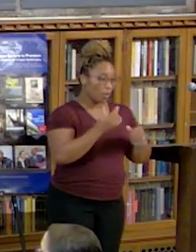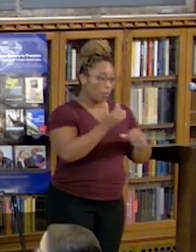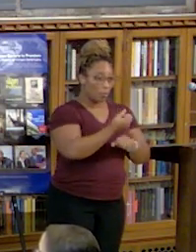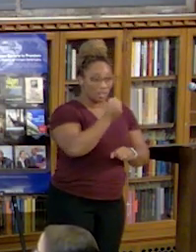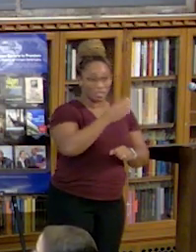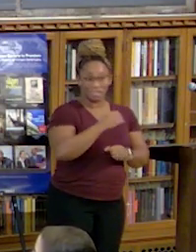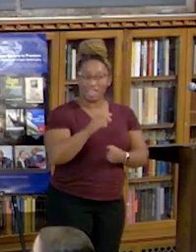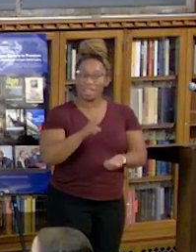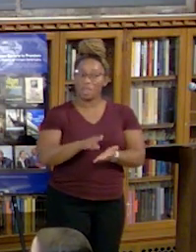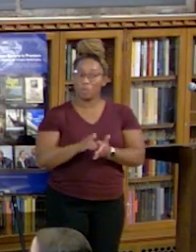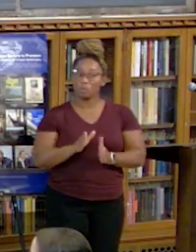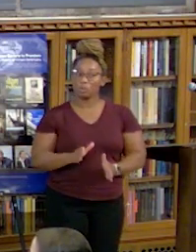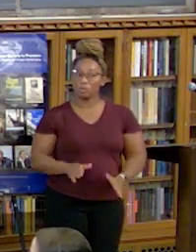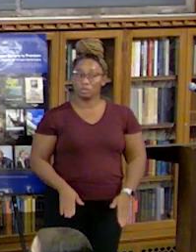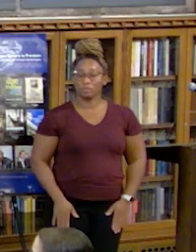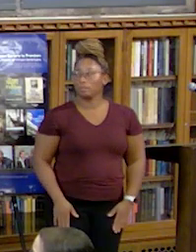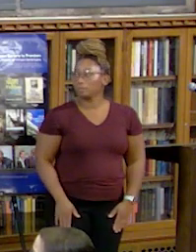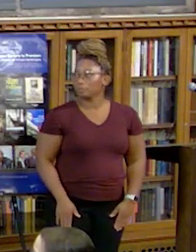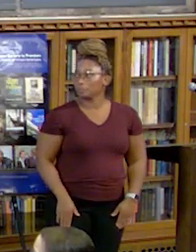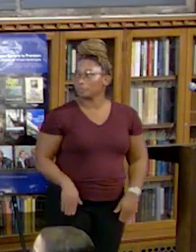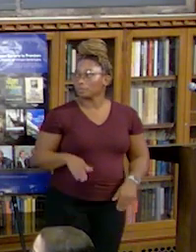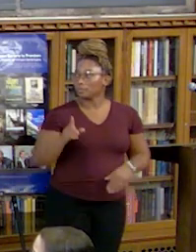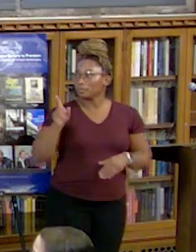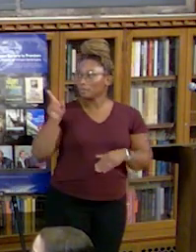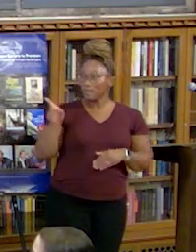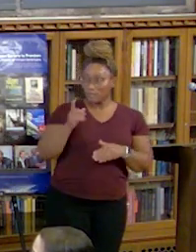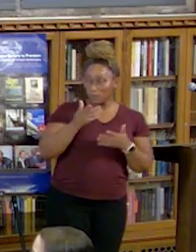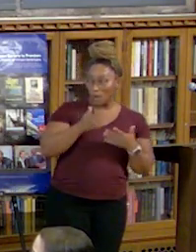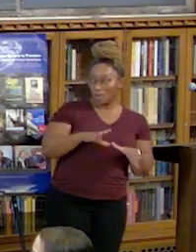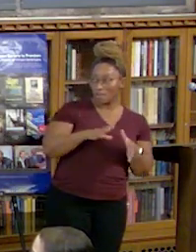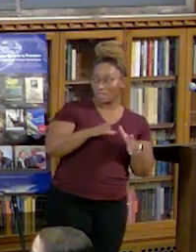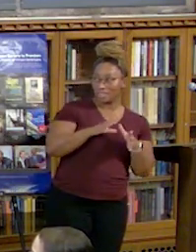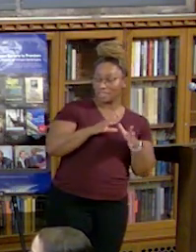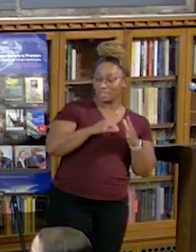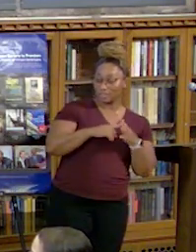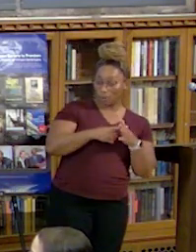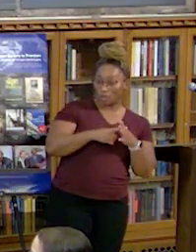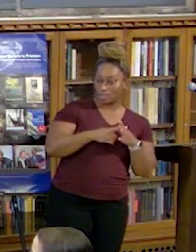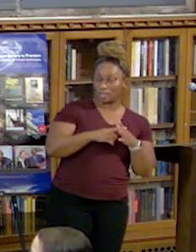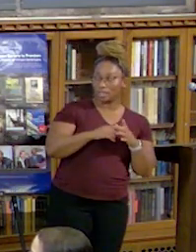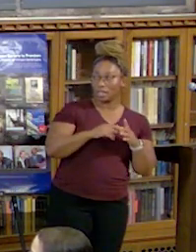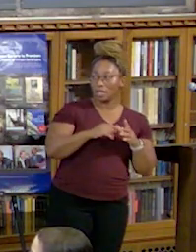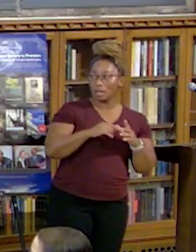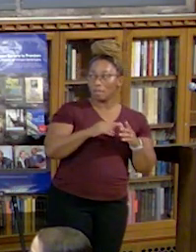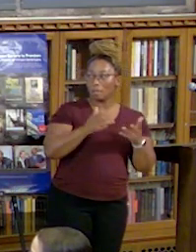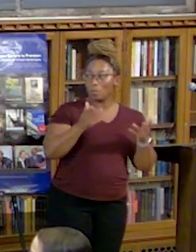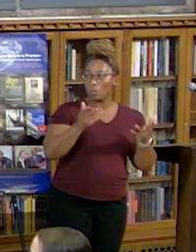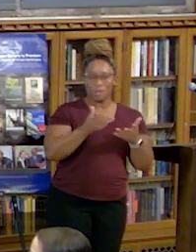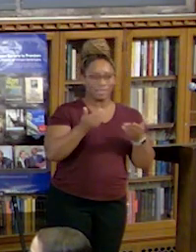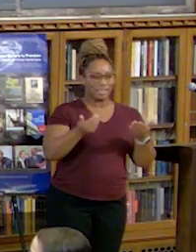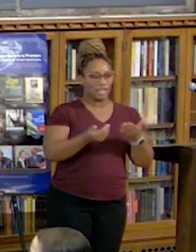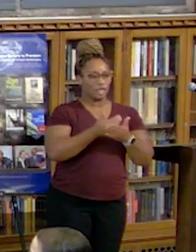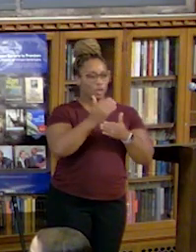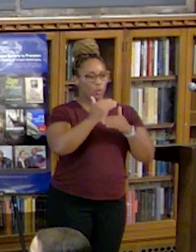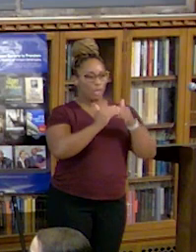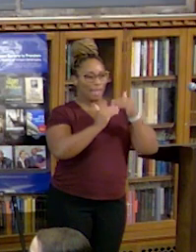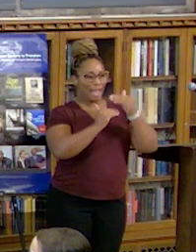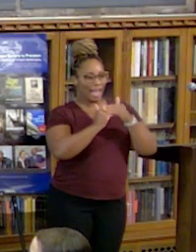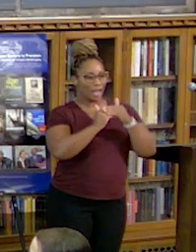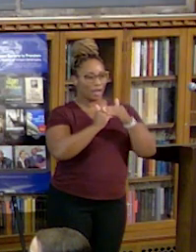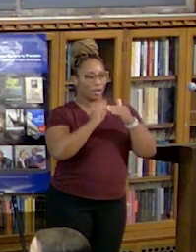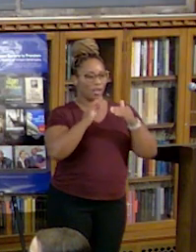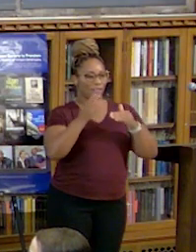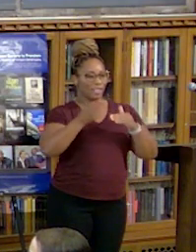losers if you will well you've already started I'm going to stay with you um what are the new layers of histories that